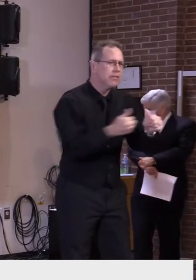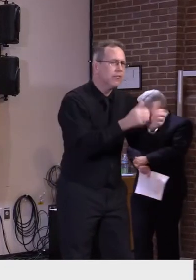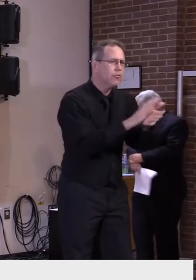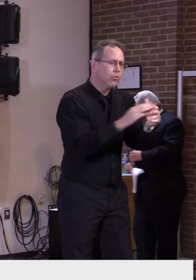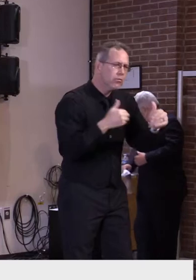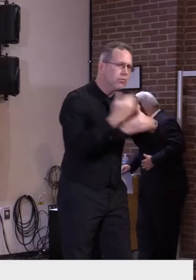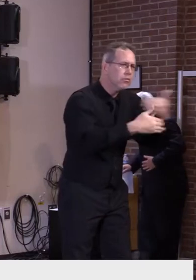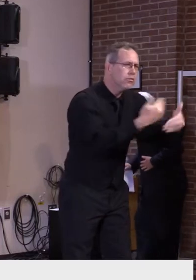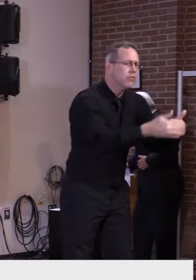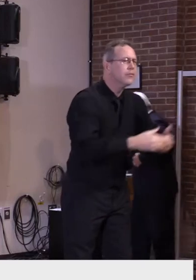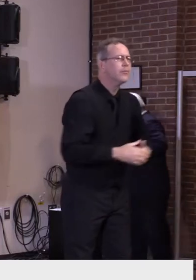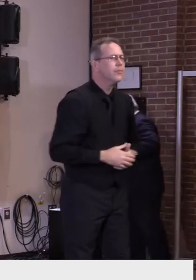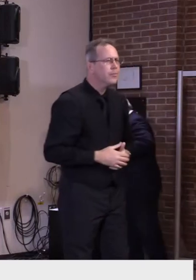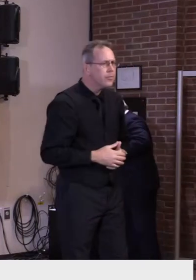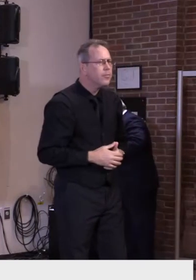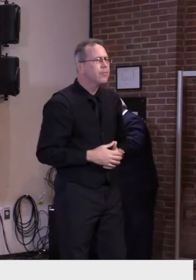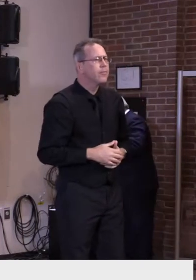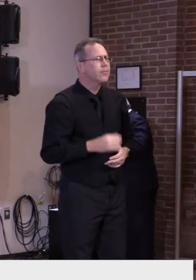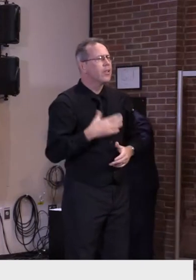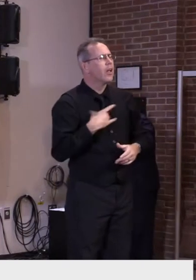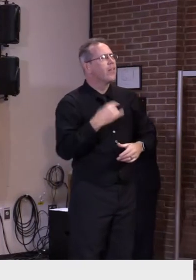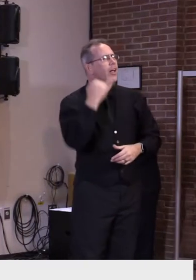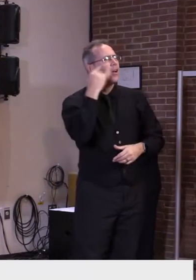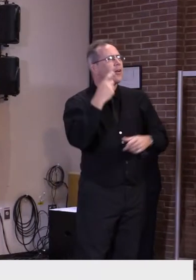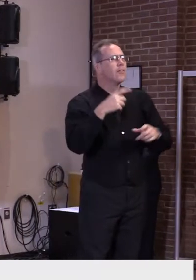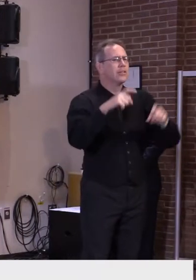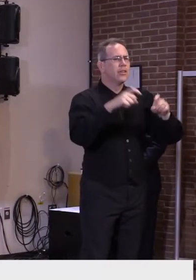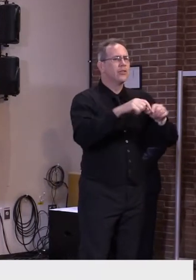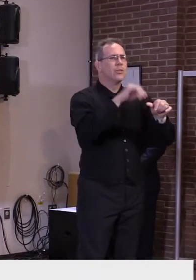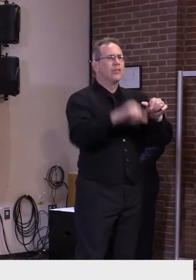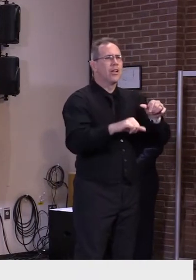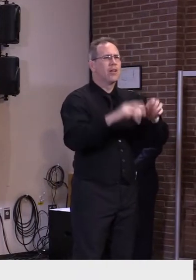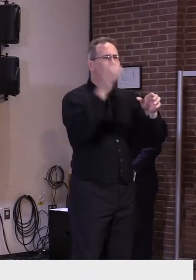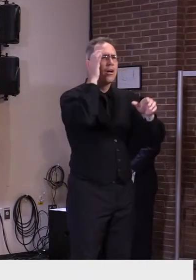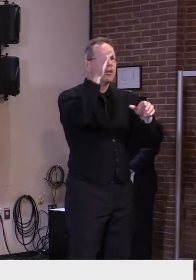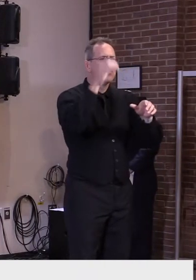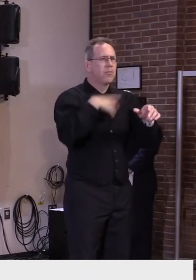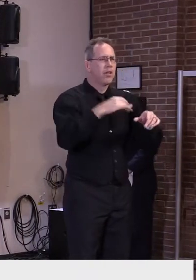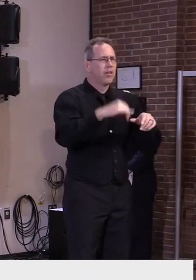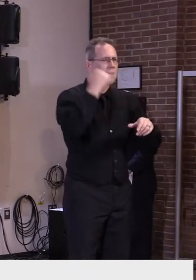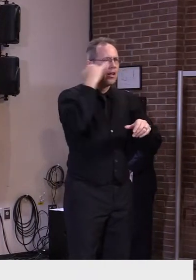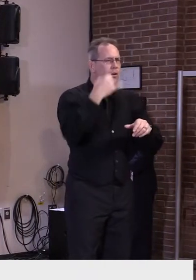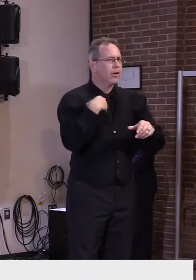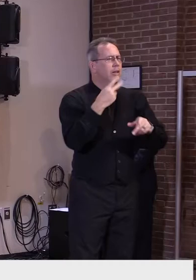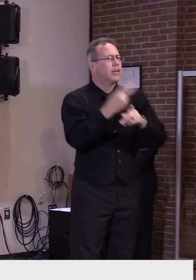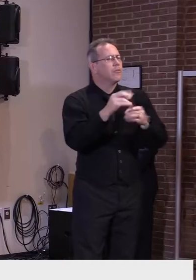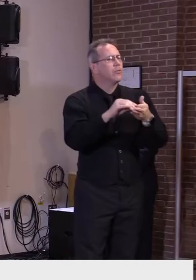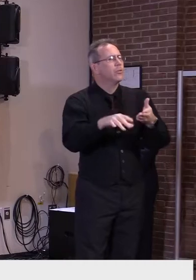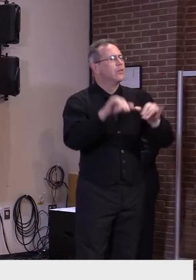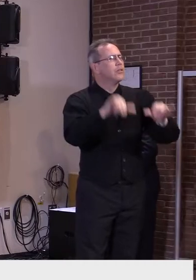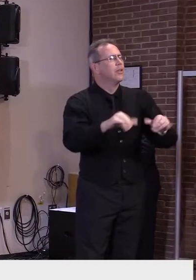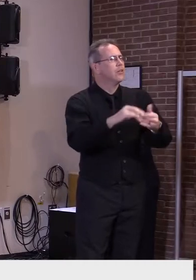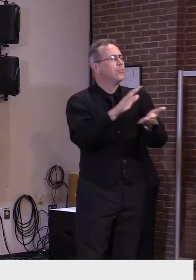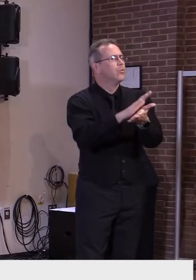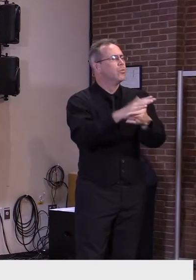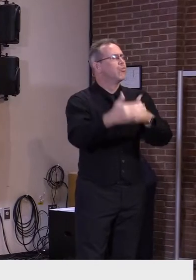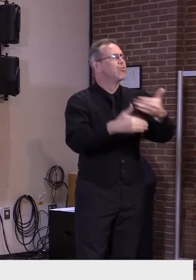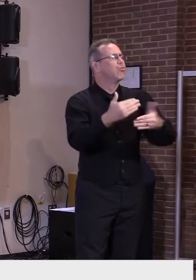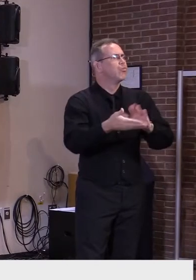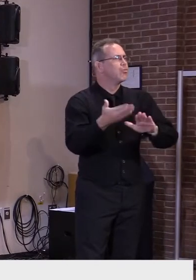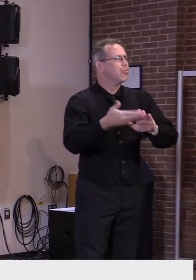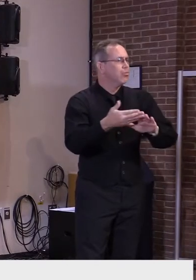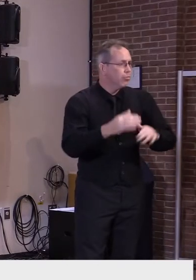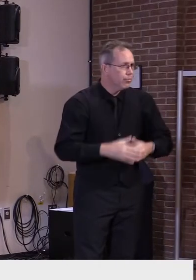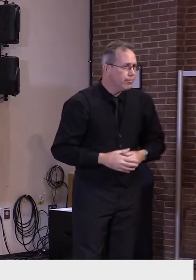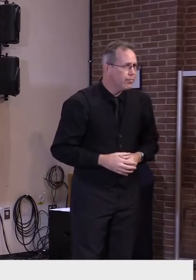continue to stay in school instead of quarantining. And Test to Stay students participate in a daily antigen test screening process prior to entering